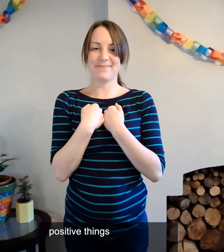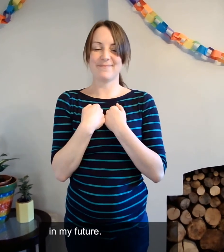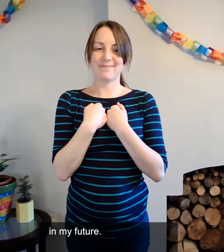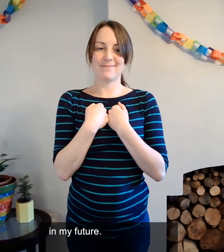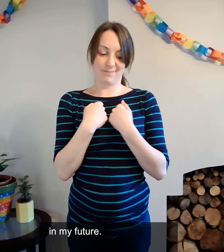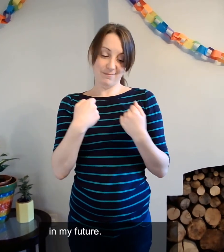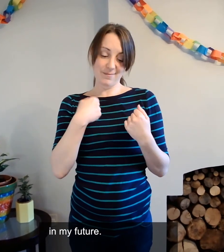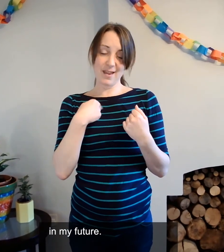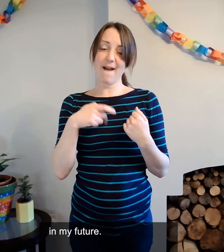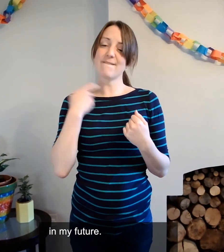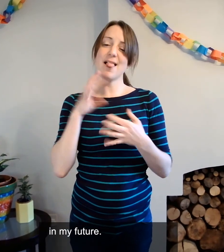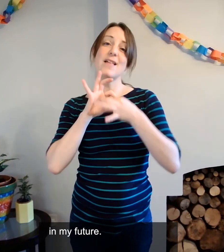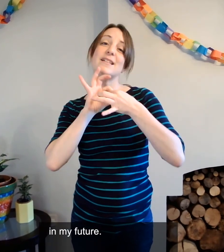in my future.